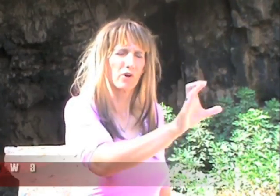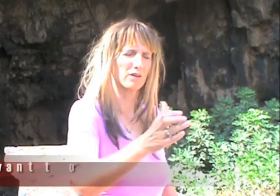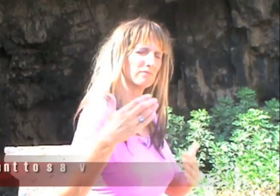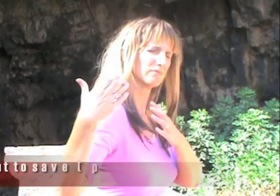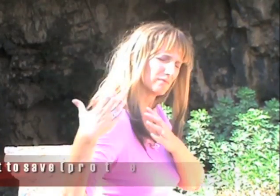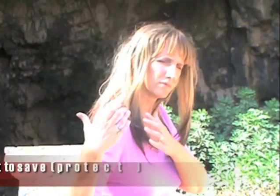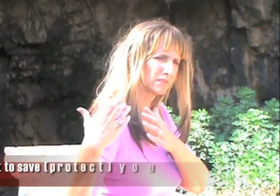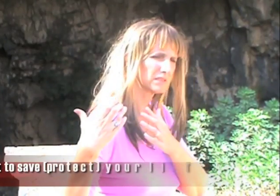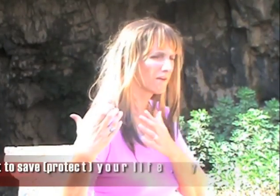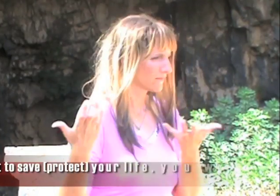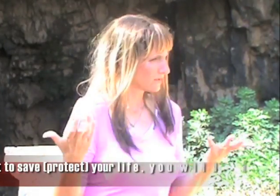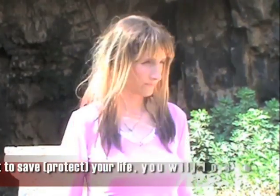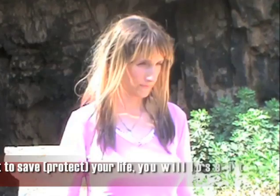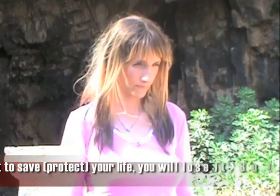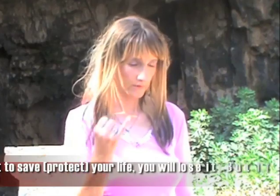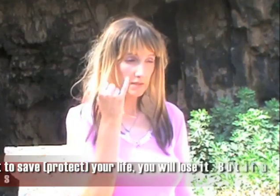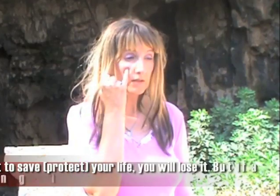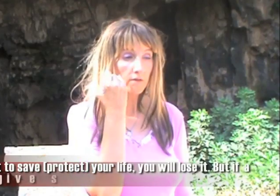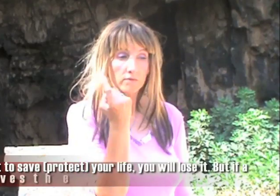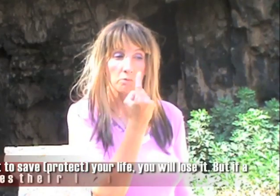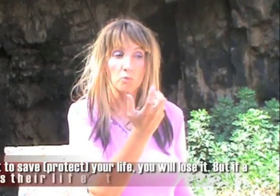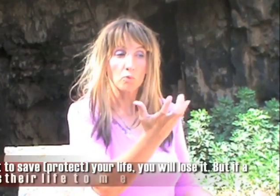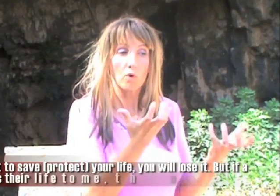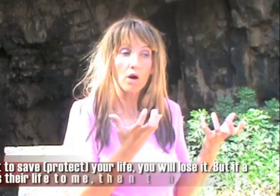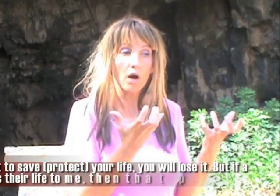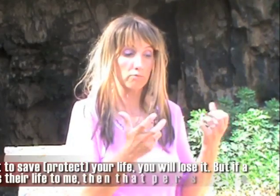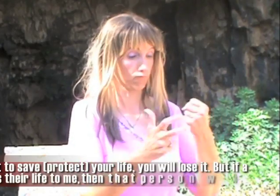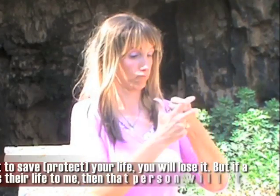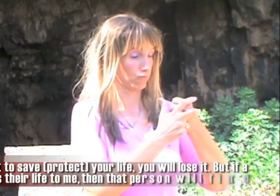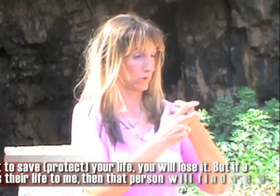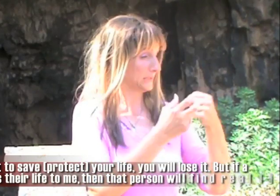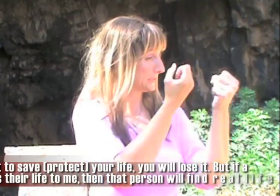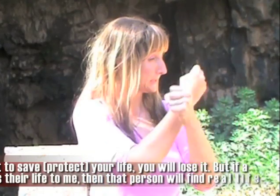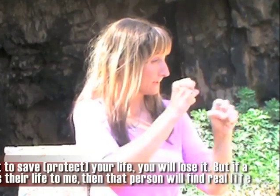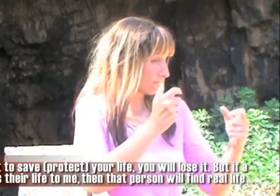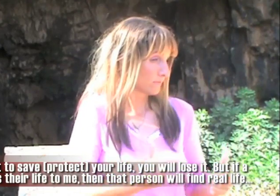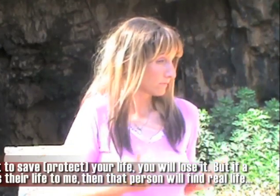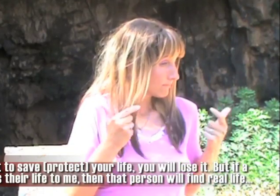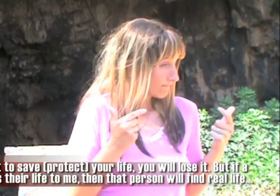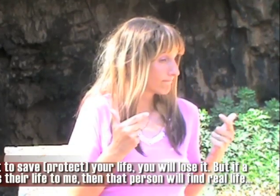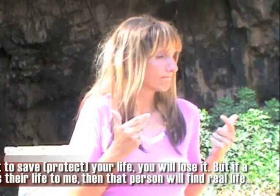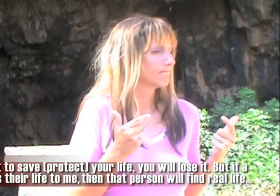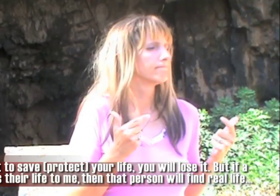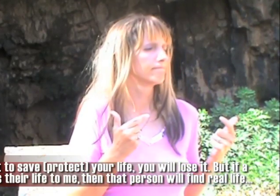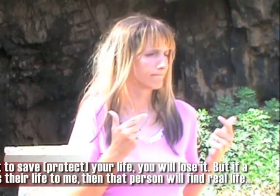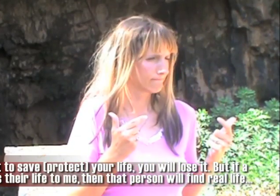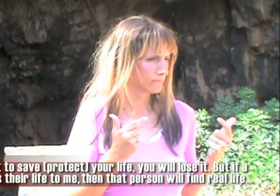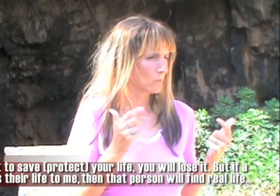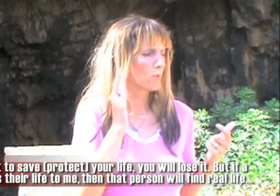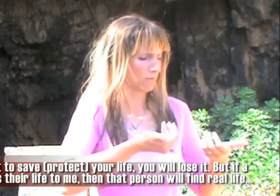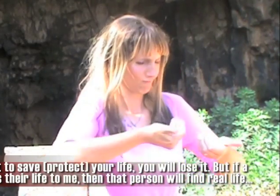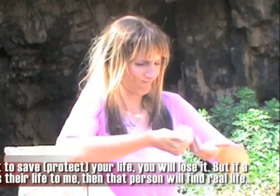and take up their cross and follow me. For if someone wants to save their life, they will lose